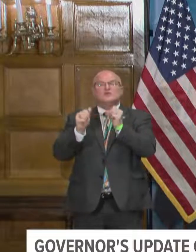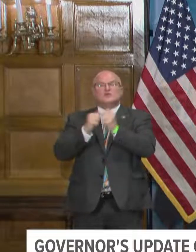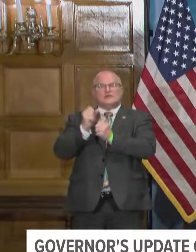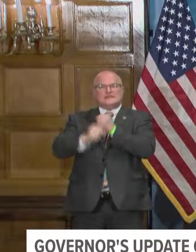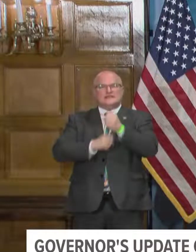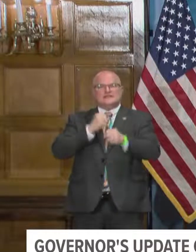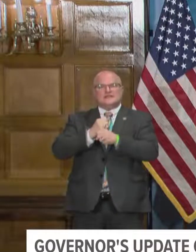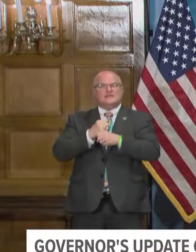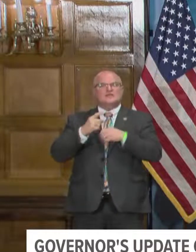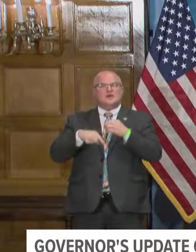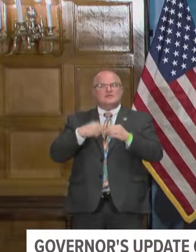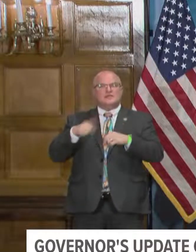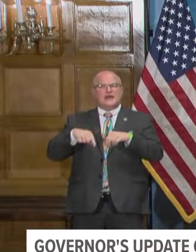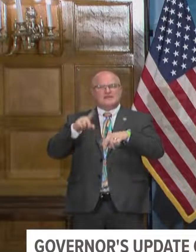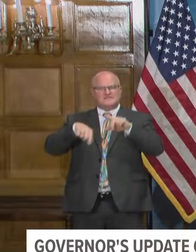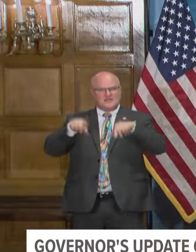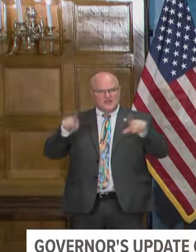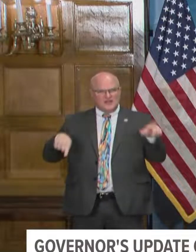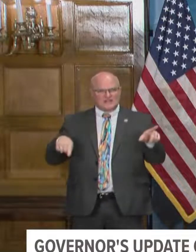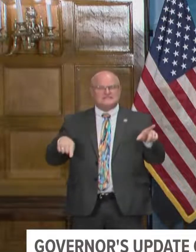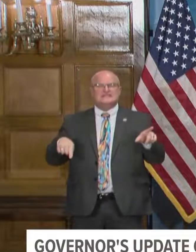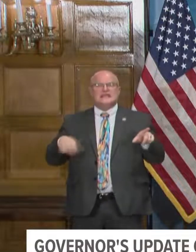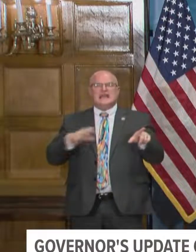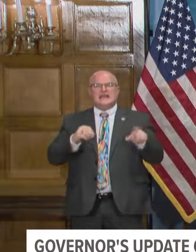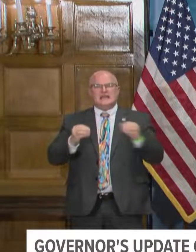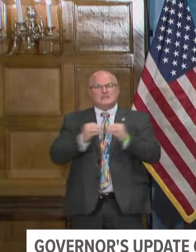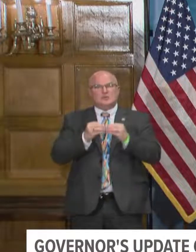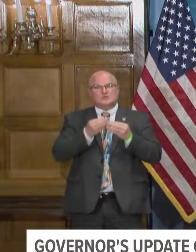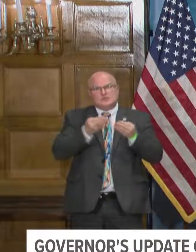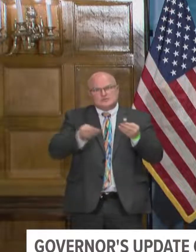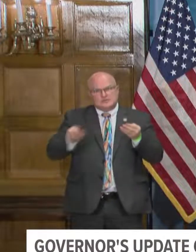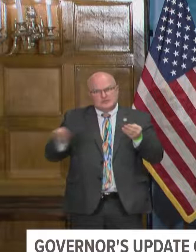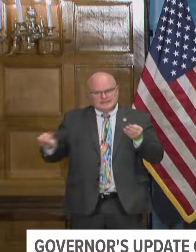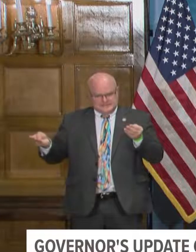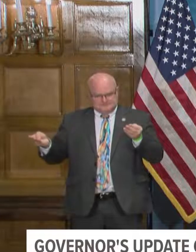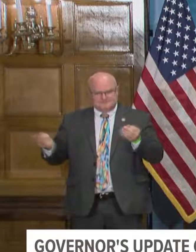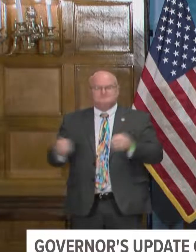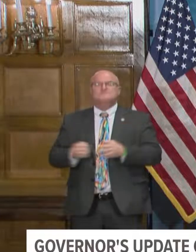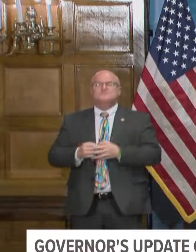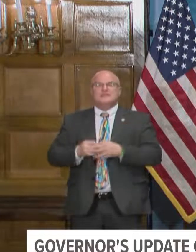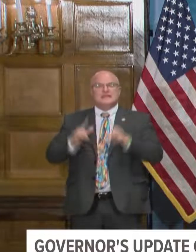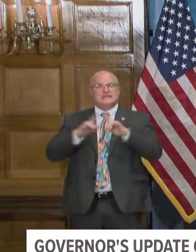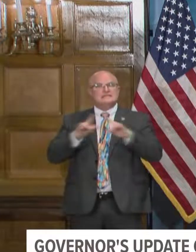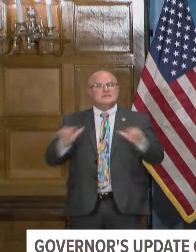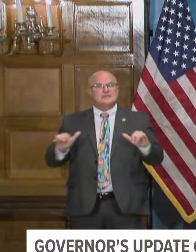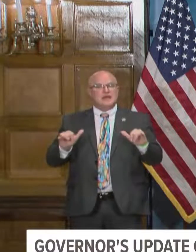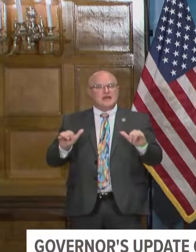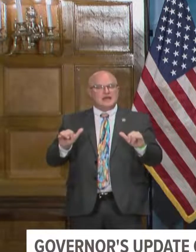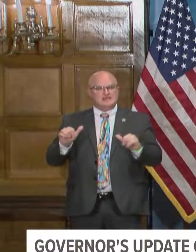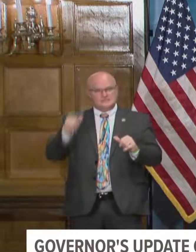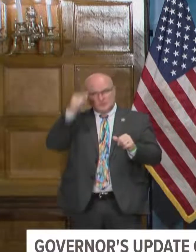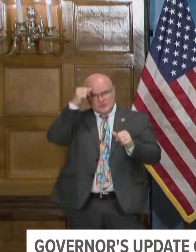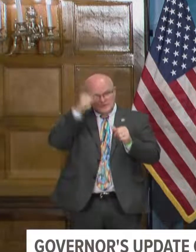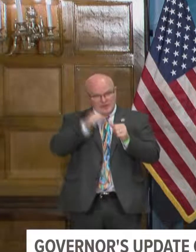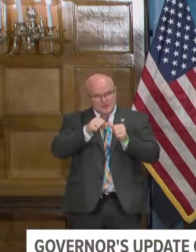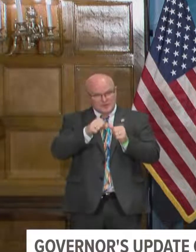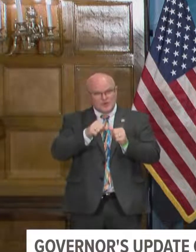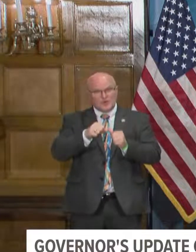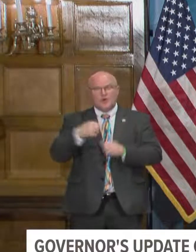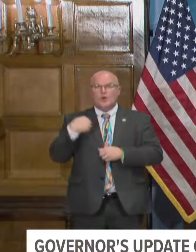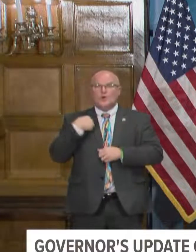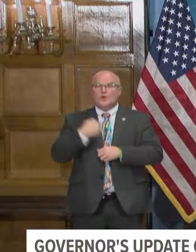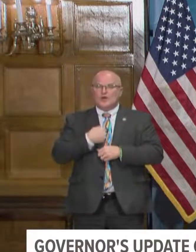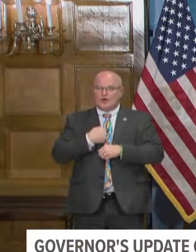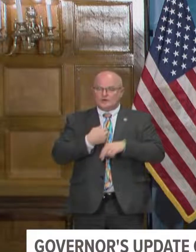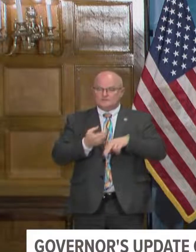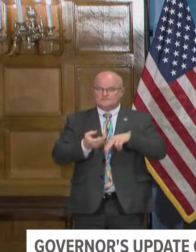with regard to variants and increased transmissibility. At the same time, I want to remind everyone that even though we are making